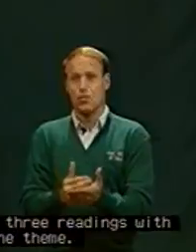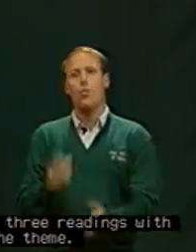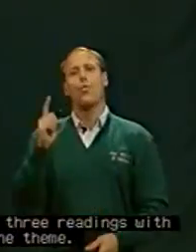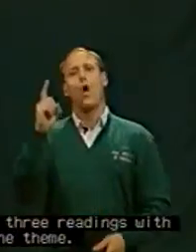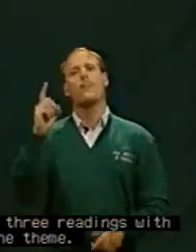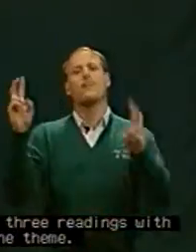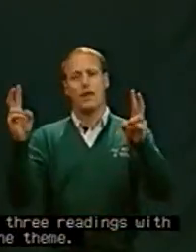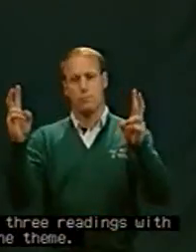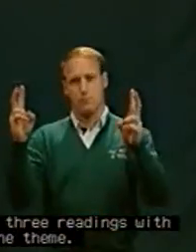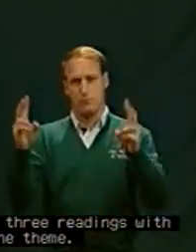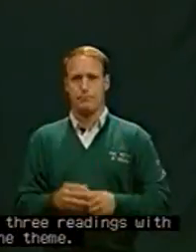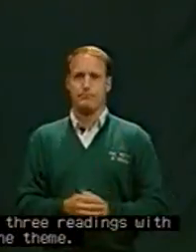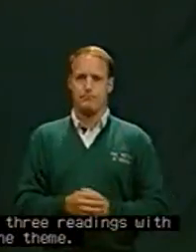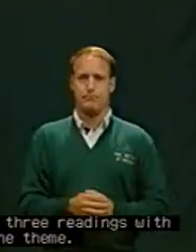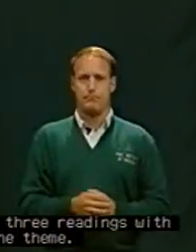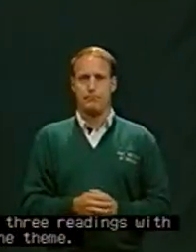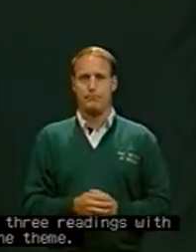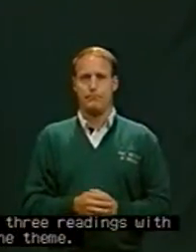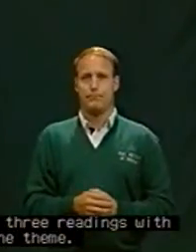3 readings with 1 theme.